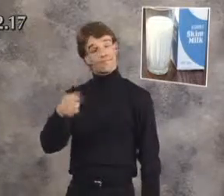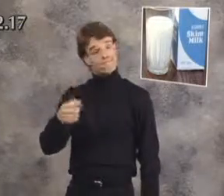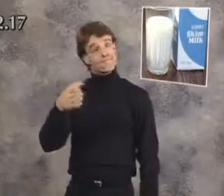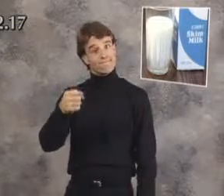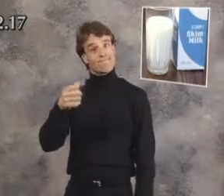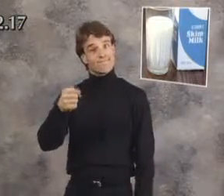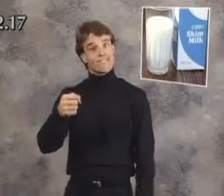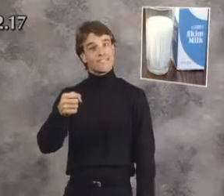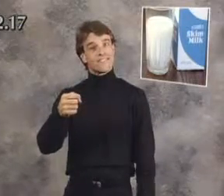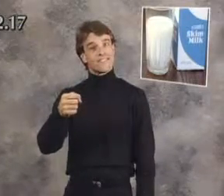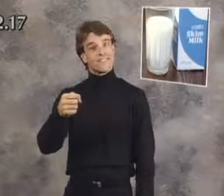Milk.